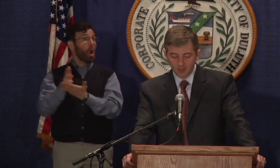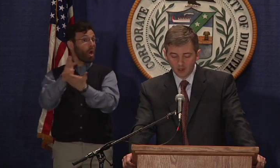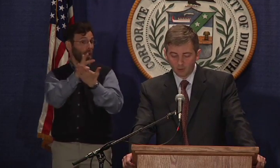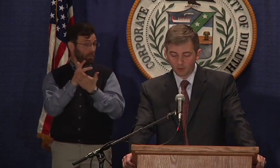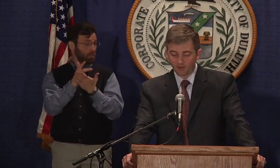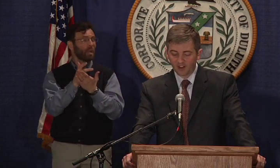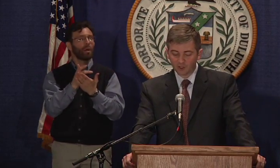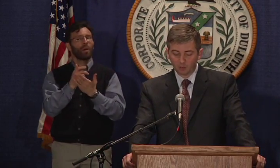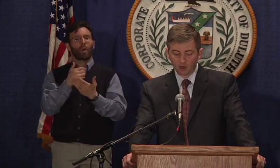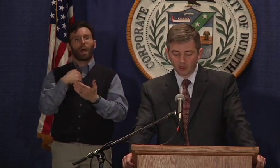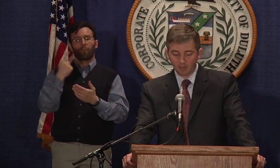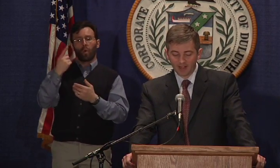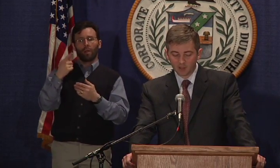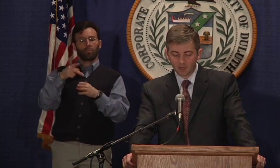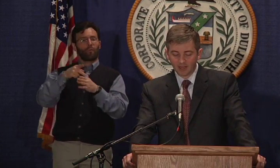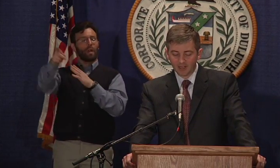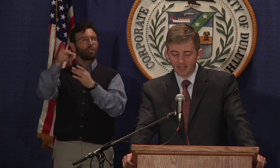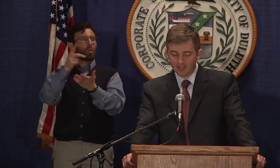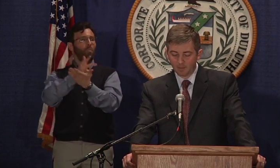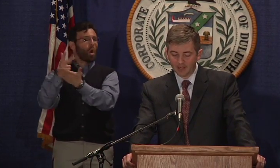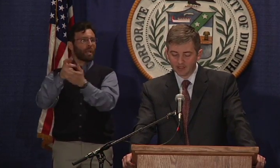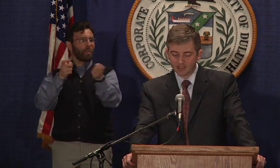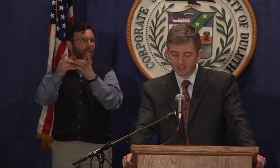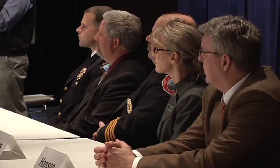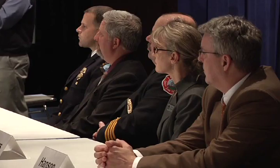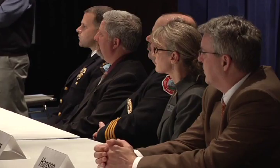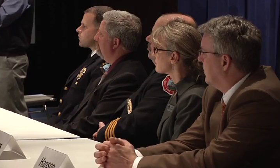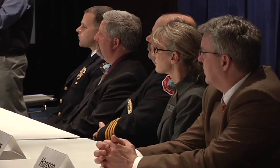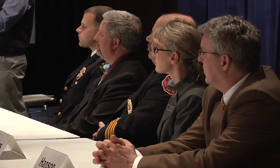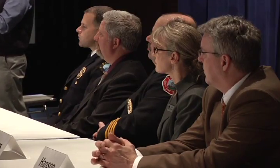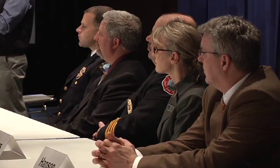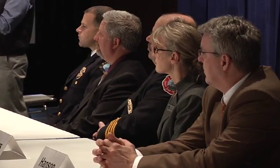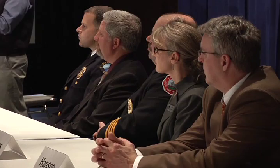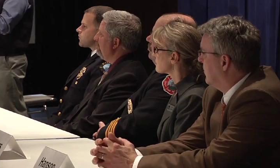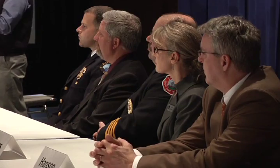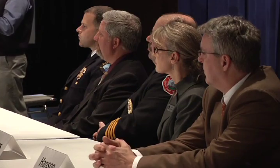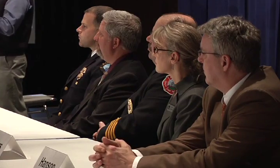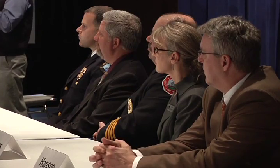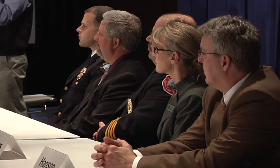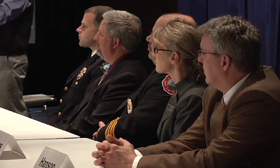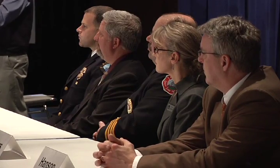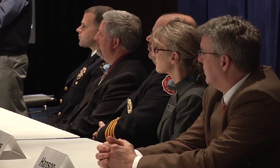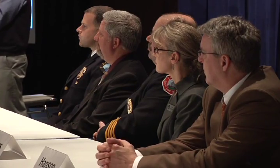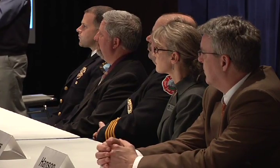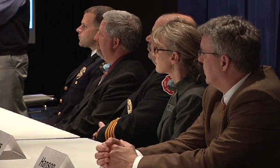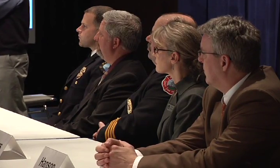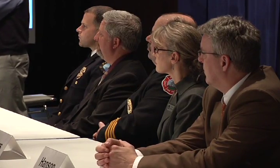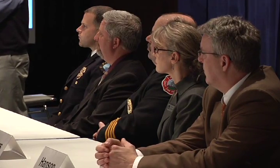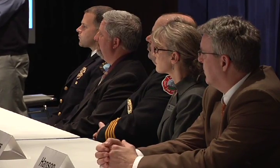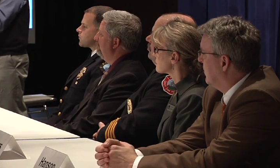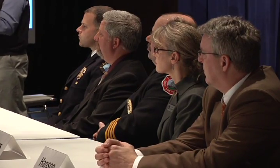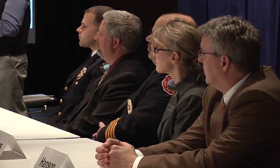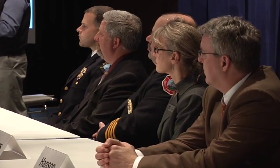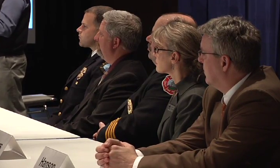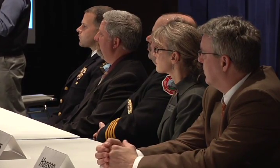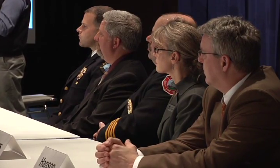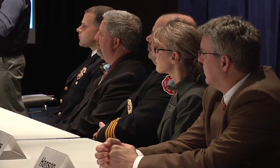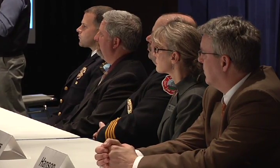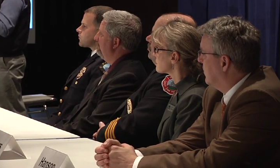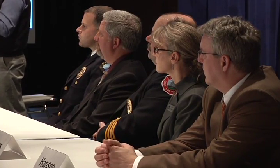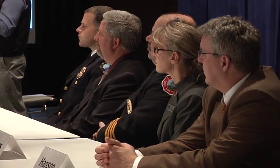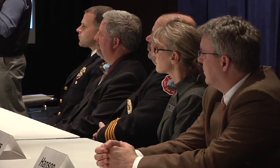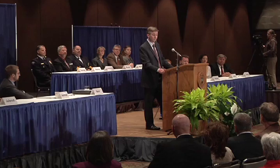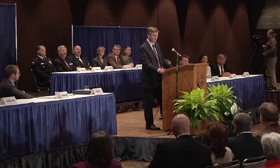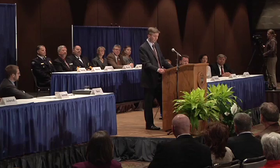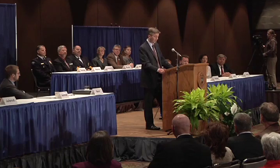structure with professional parking management and an independent citizen parking commission. We've established a citywide labor